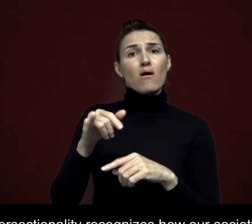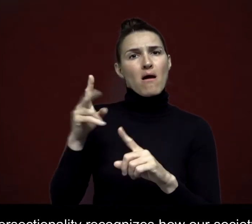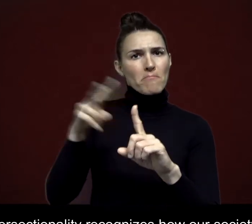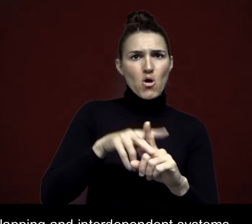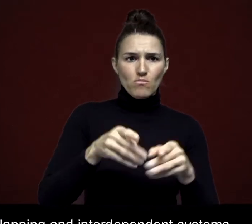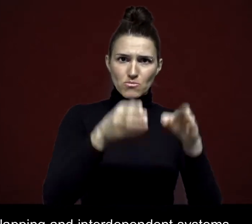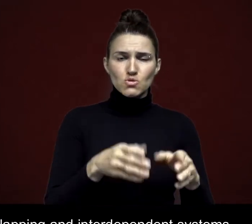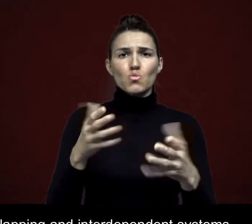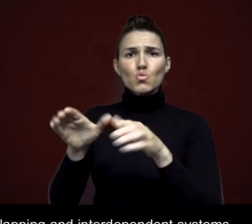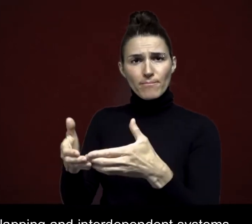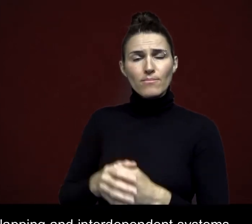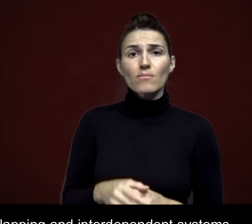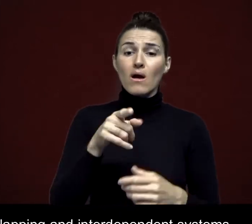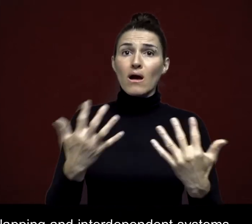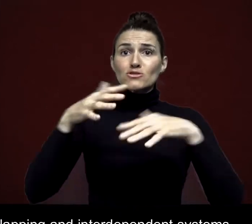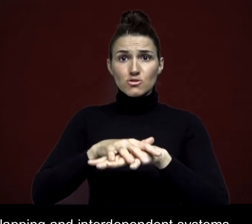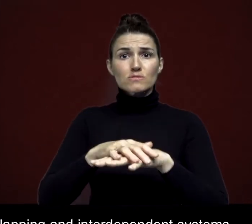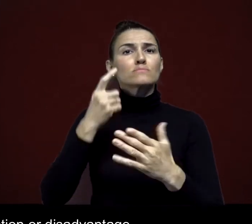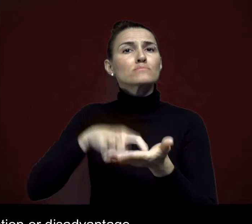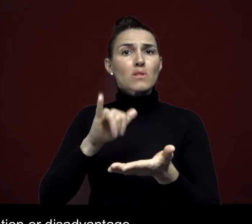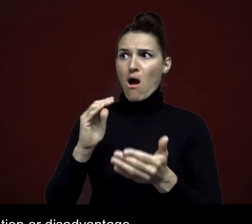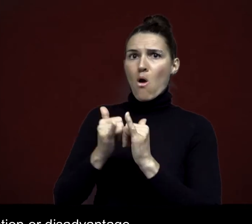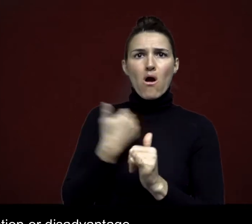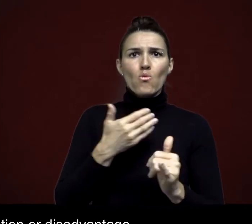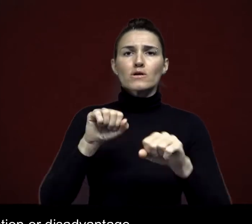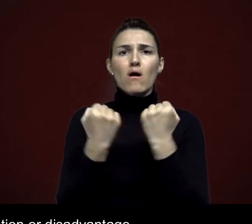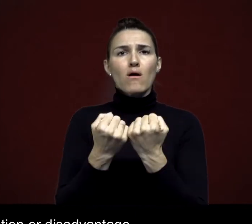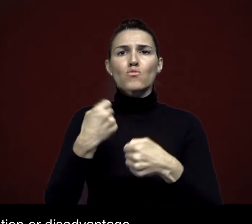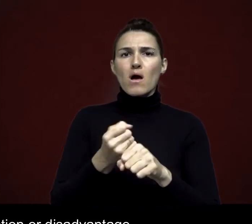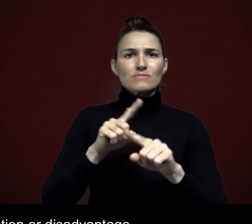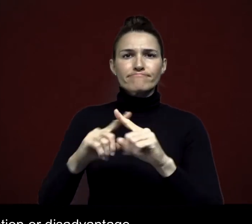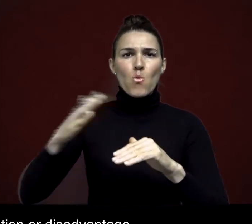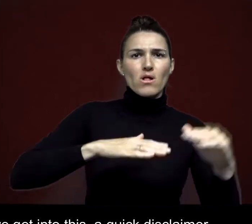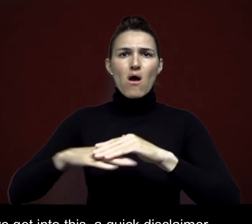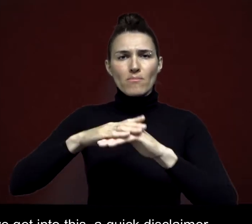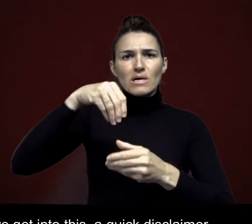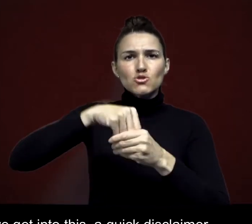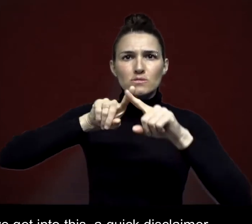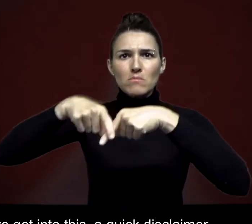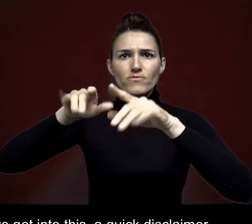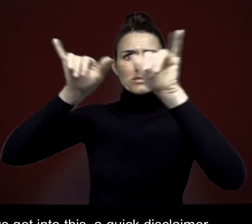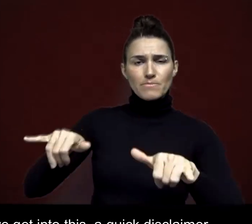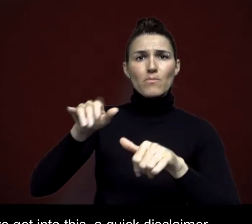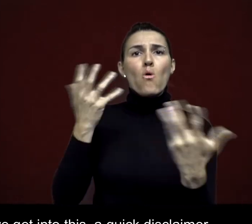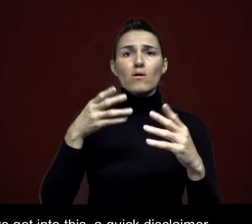society creates overlapping and interdependent systems of discrimination or disadvantage. But before we get into this, a quick disclaimer.